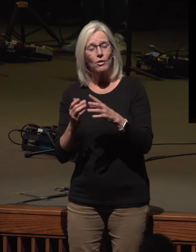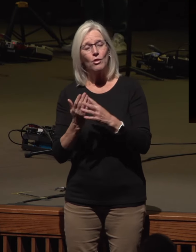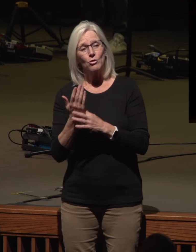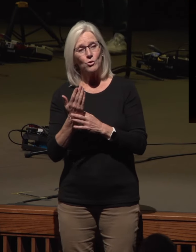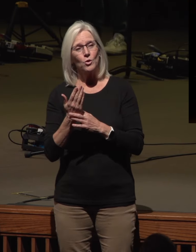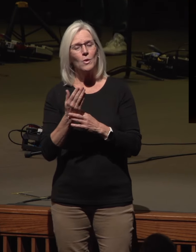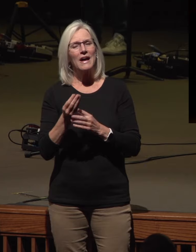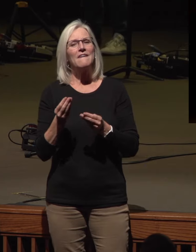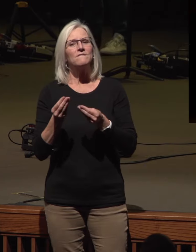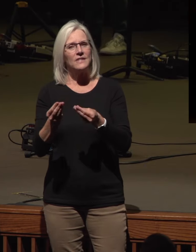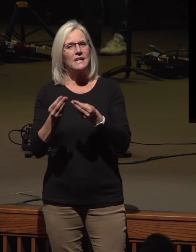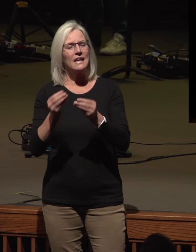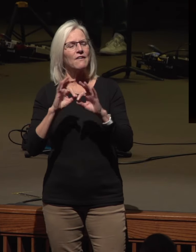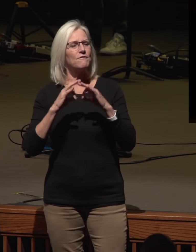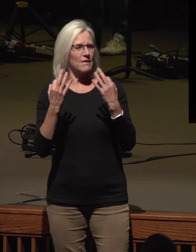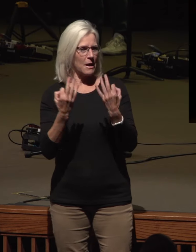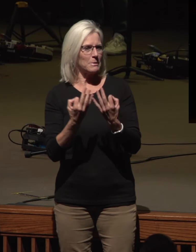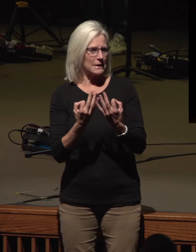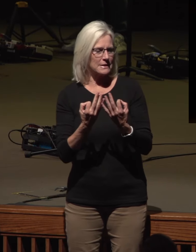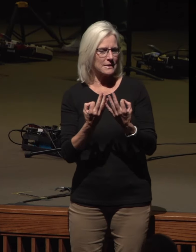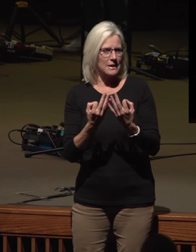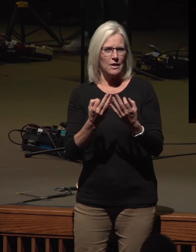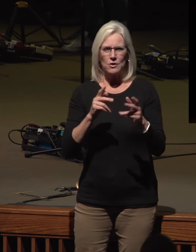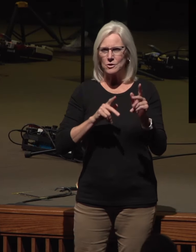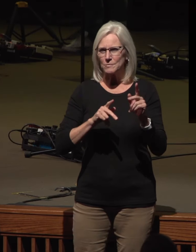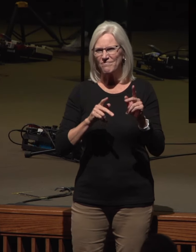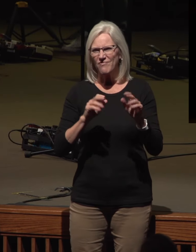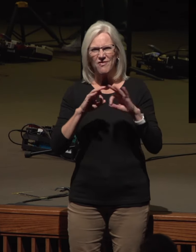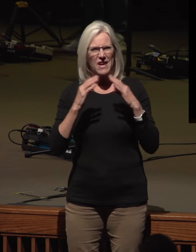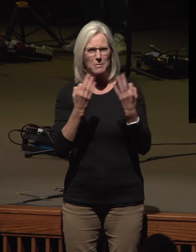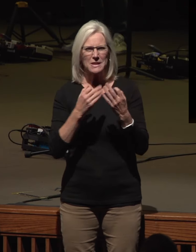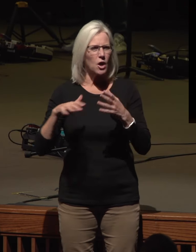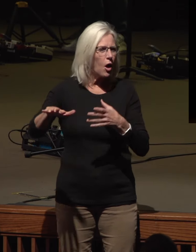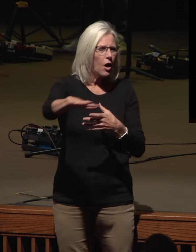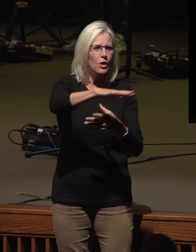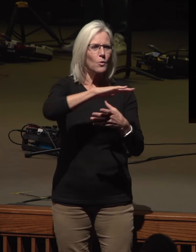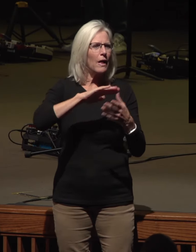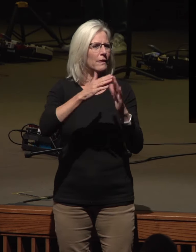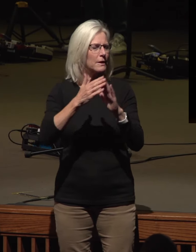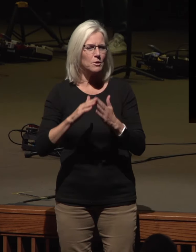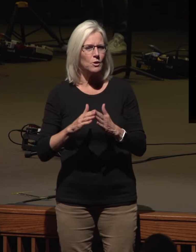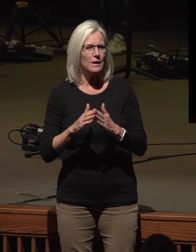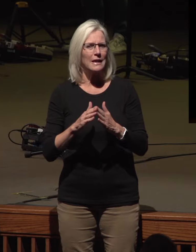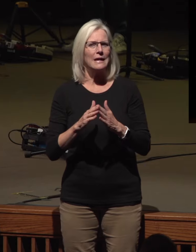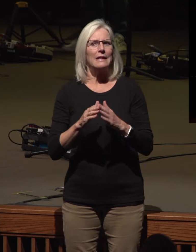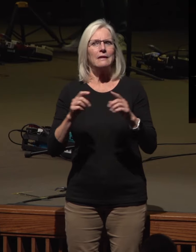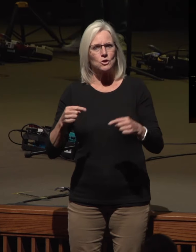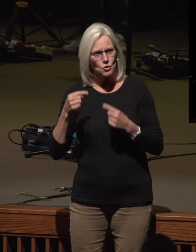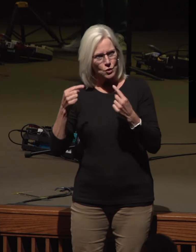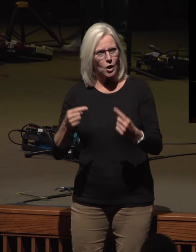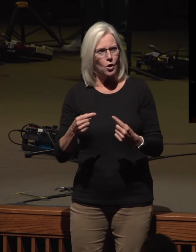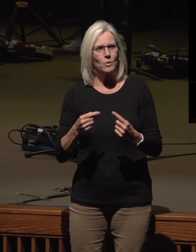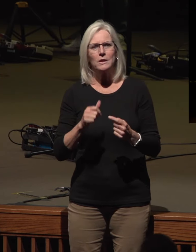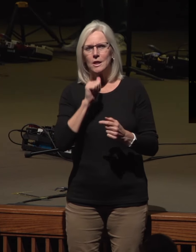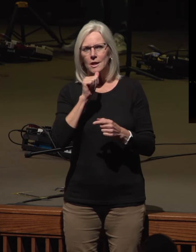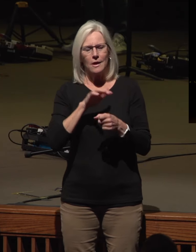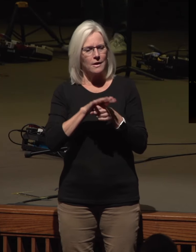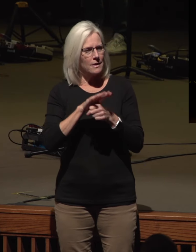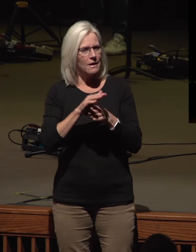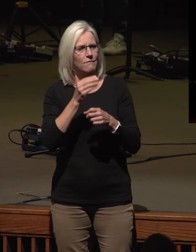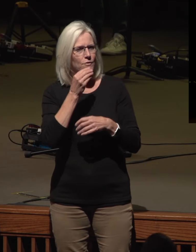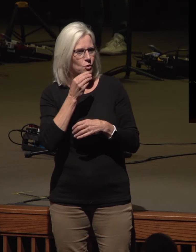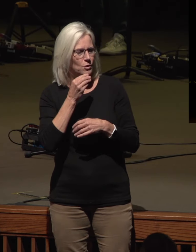in the Pikes Peak region who struggle with food insecurity. And our Feeding Families program comes alongside them to help alleviate that